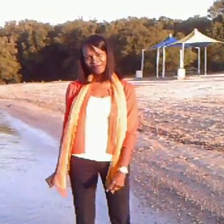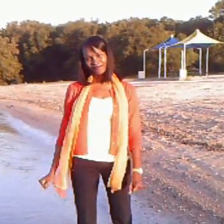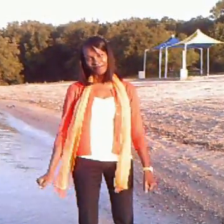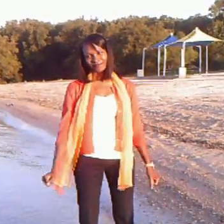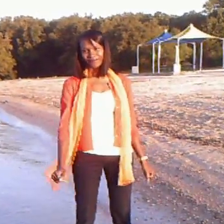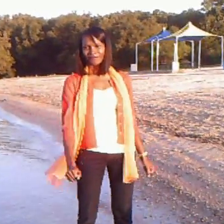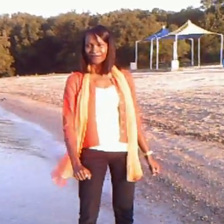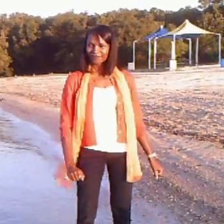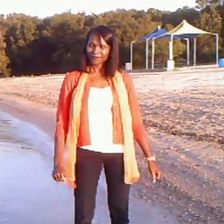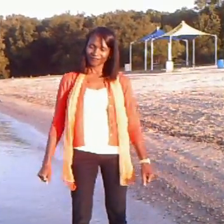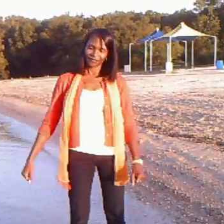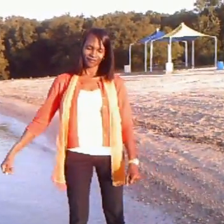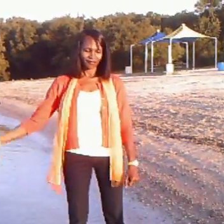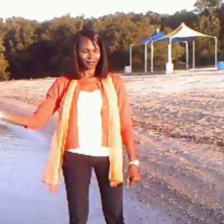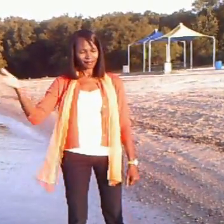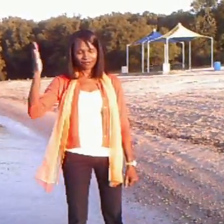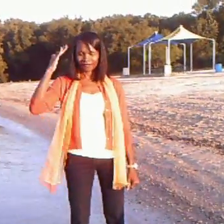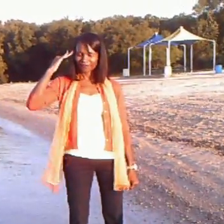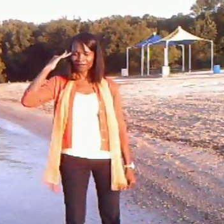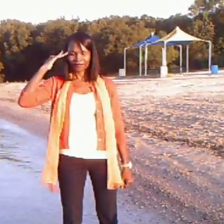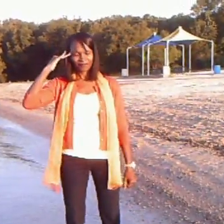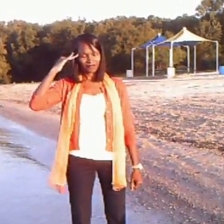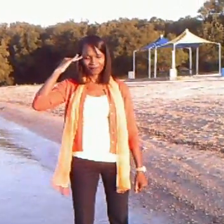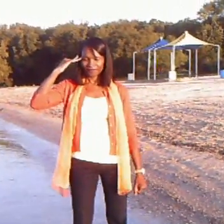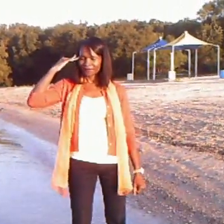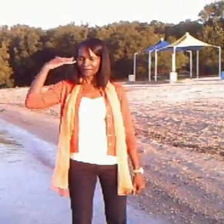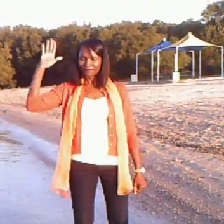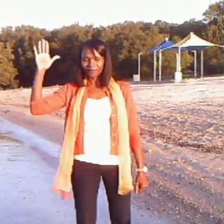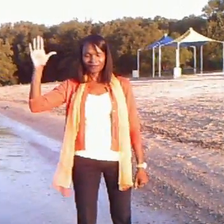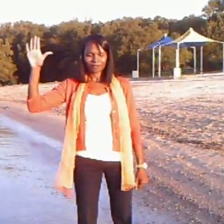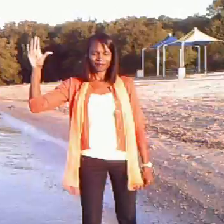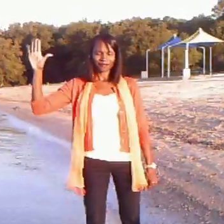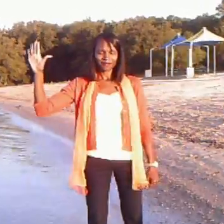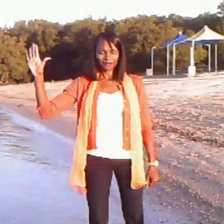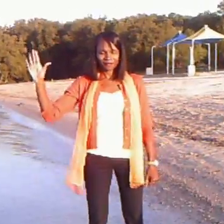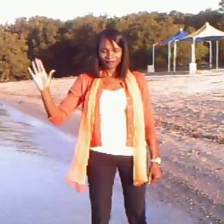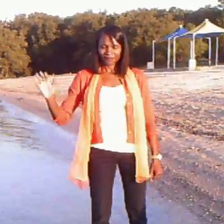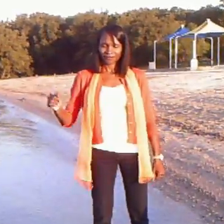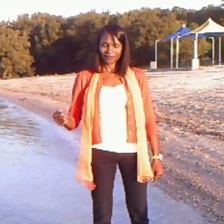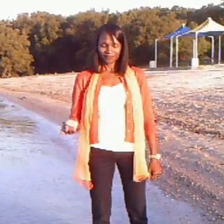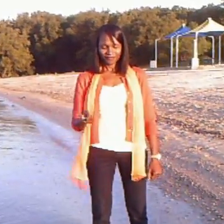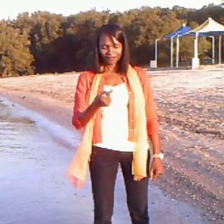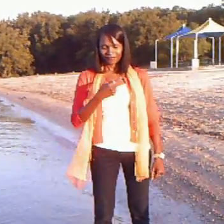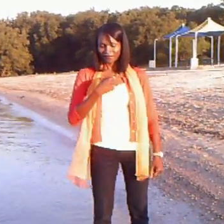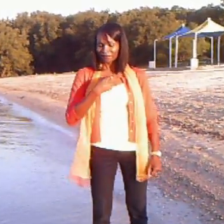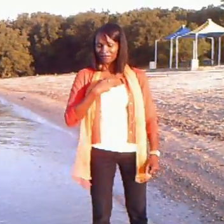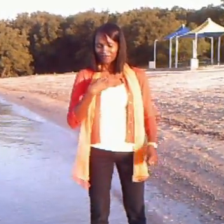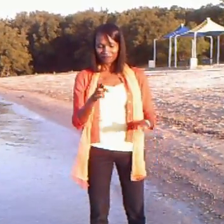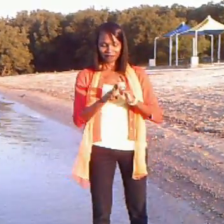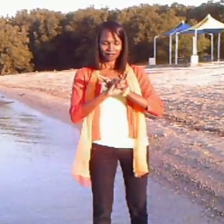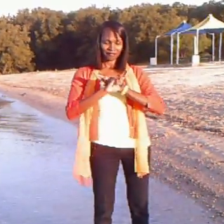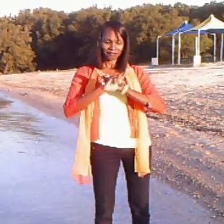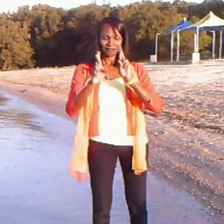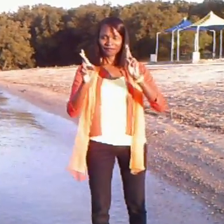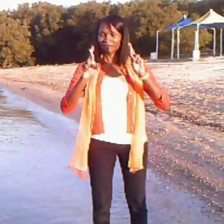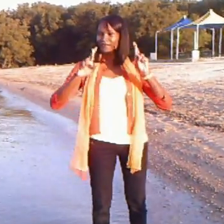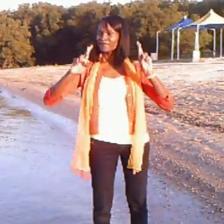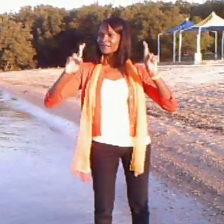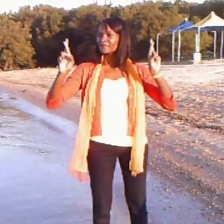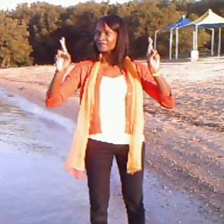Well, I don't know if I'm ready To